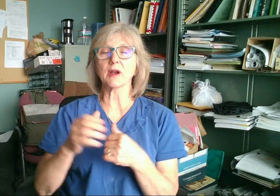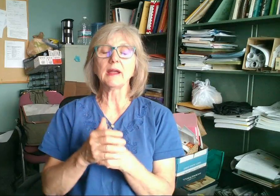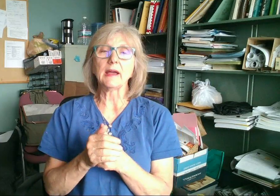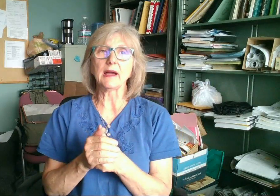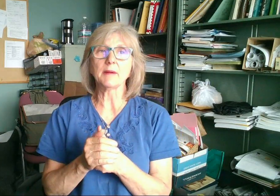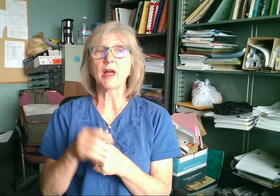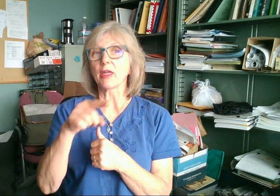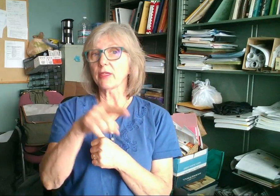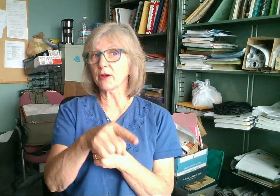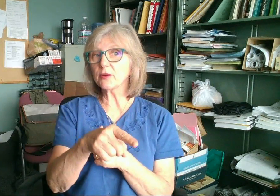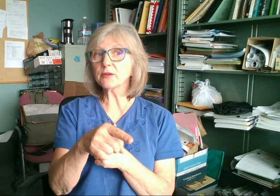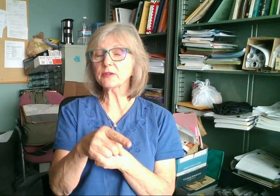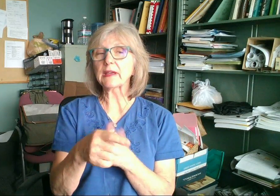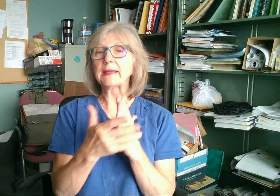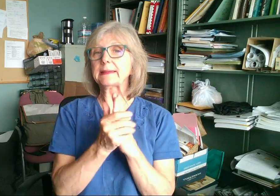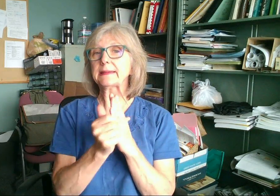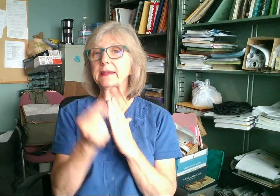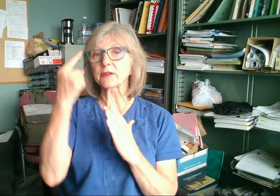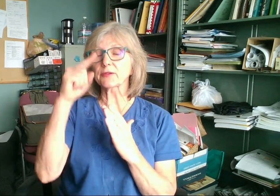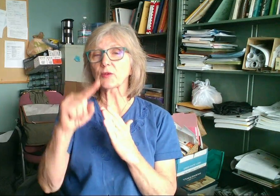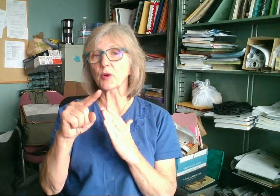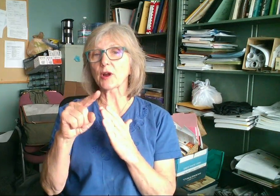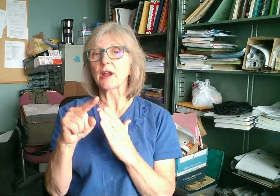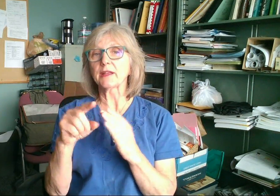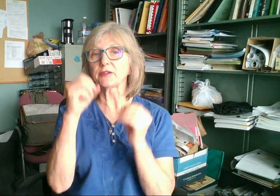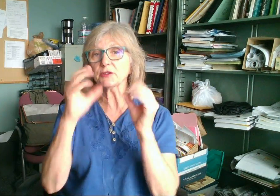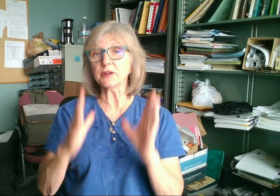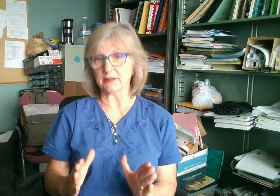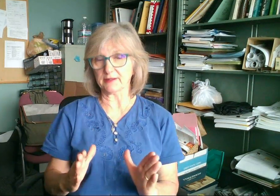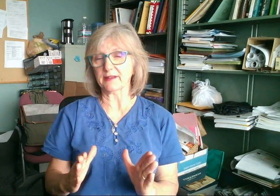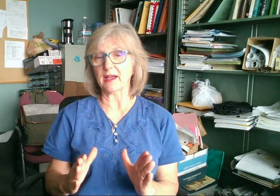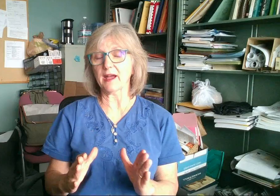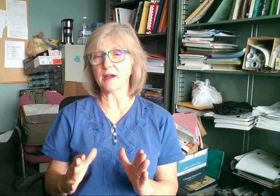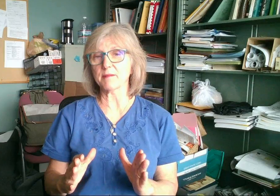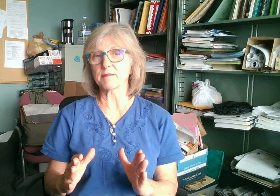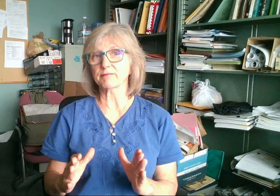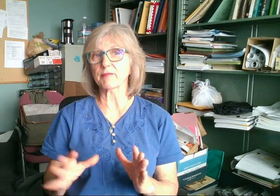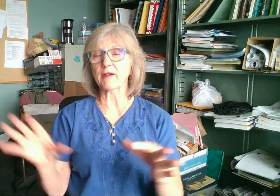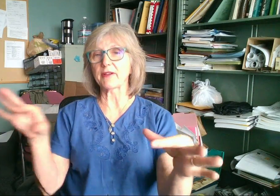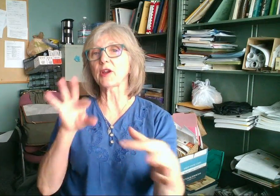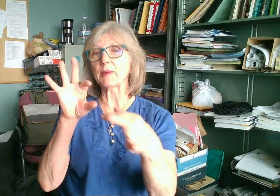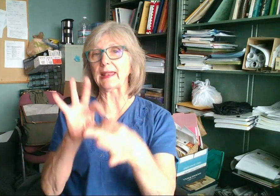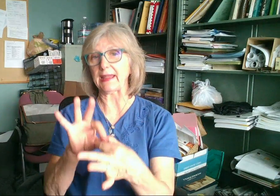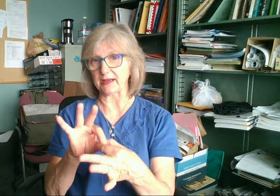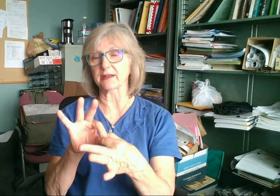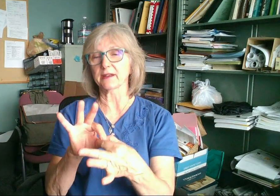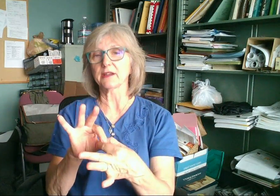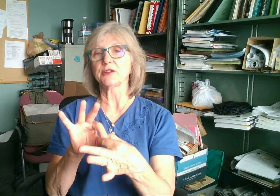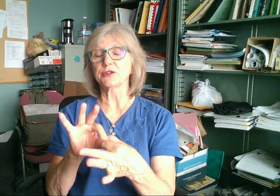Core. Those skills for students are very related